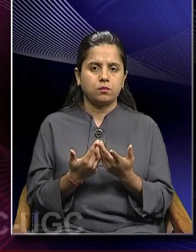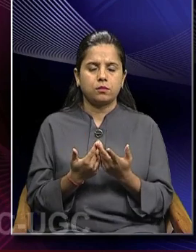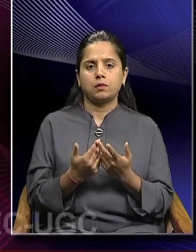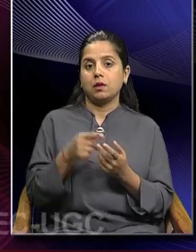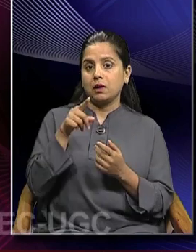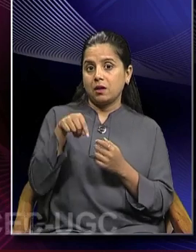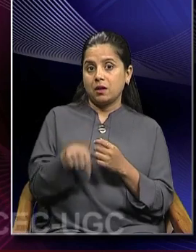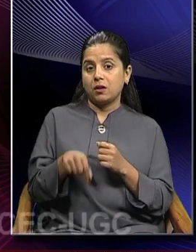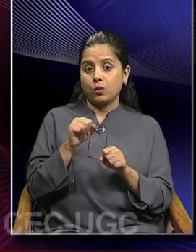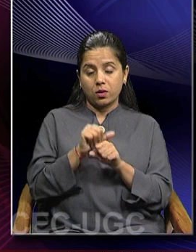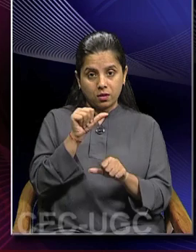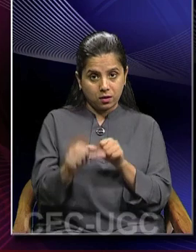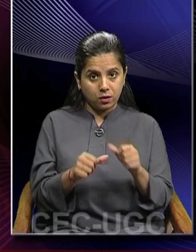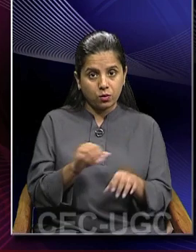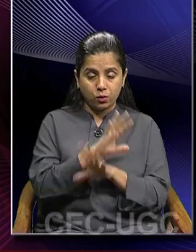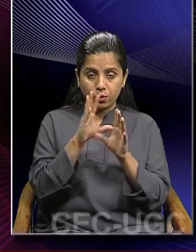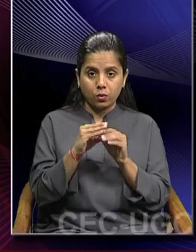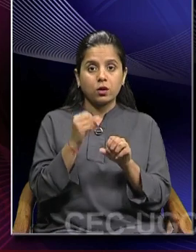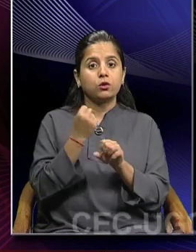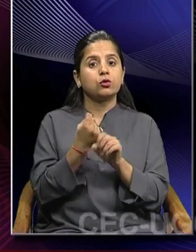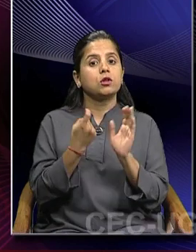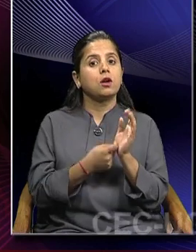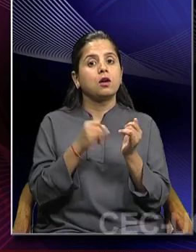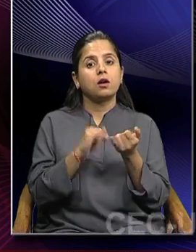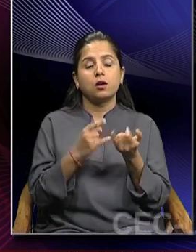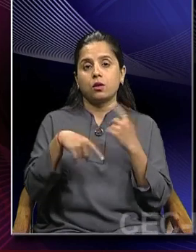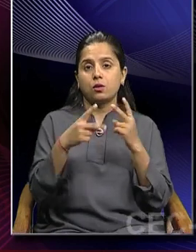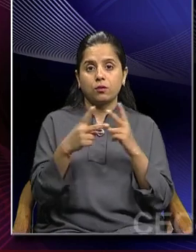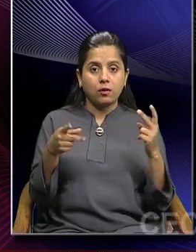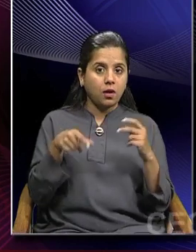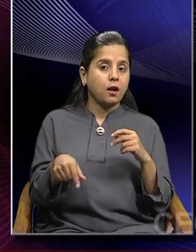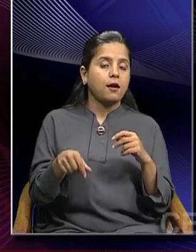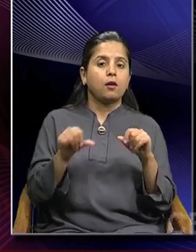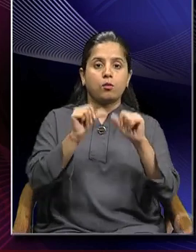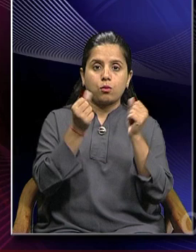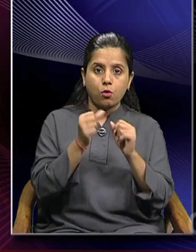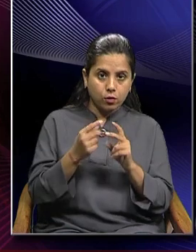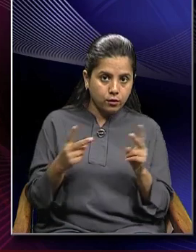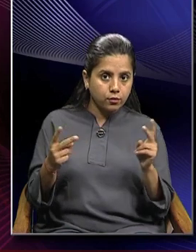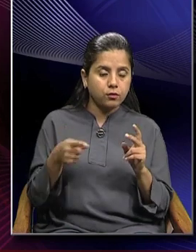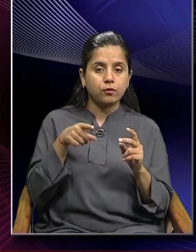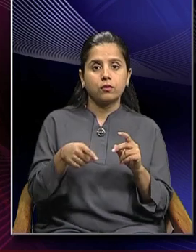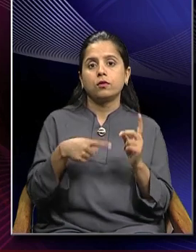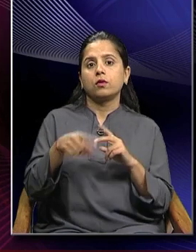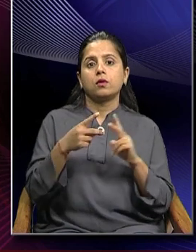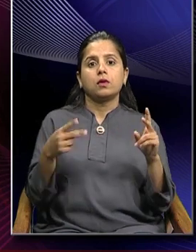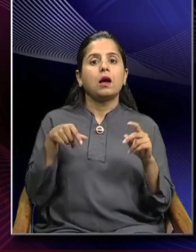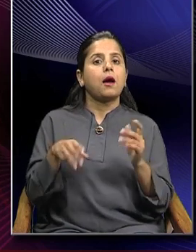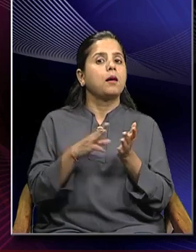order to operationalize this entire GRS vision and various other models of transcendental